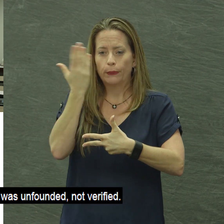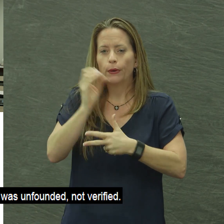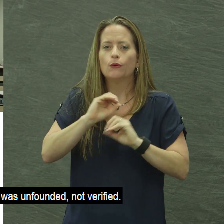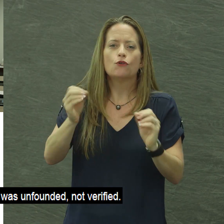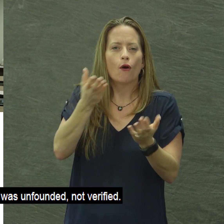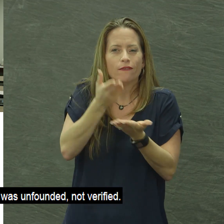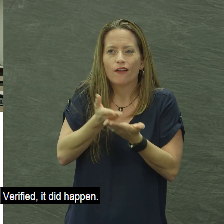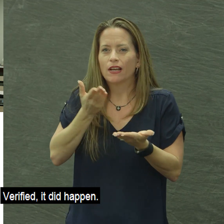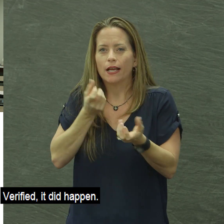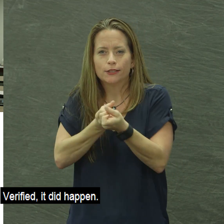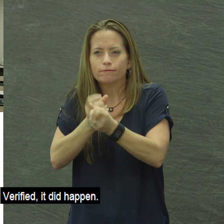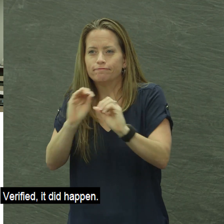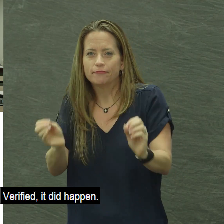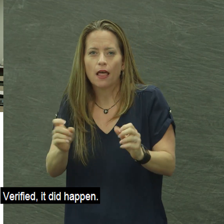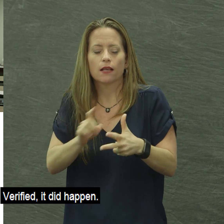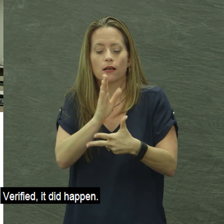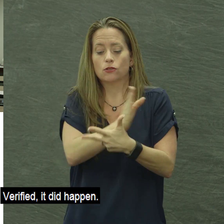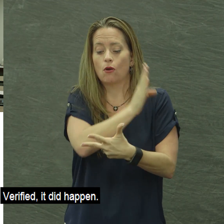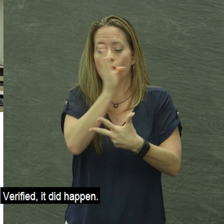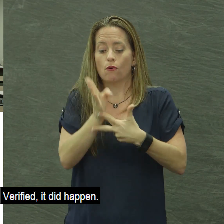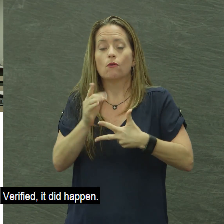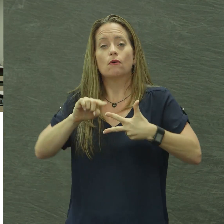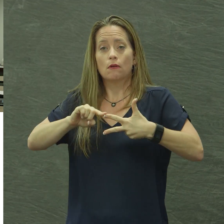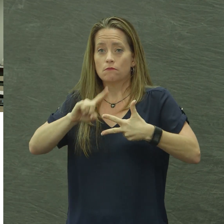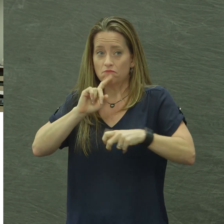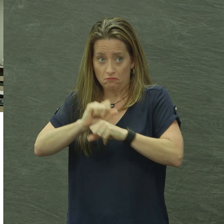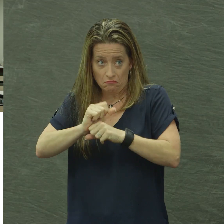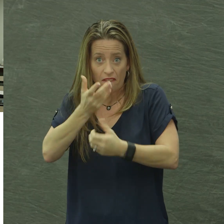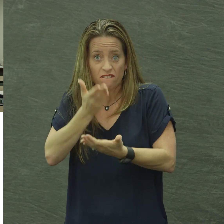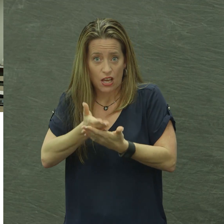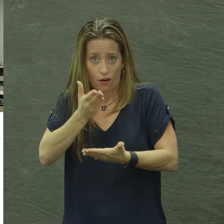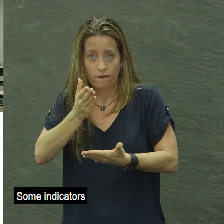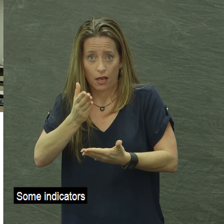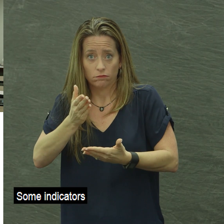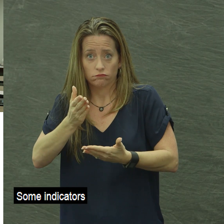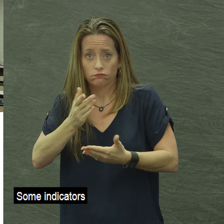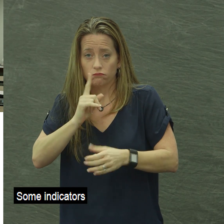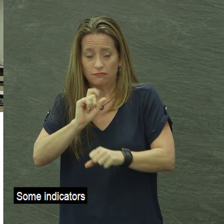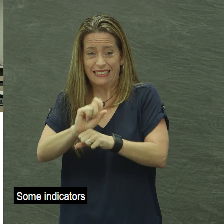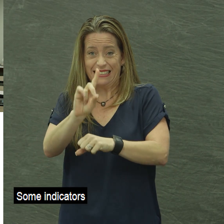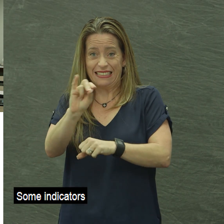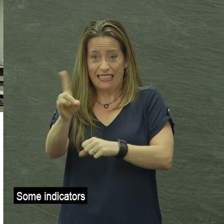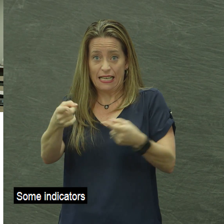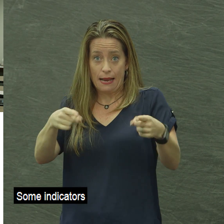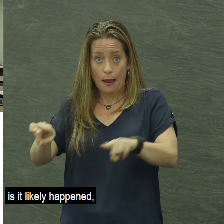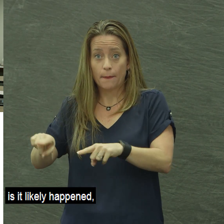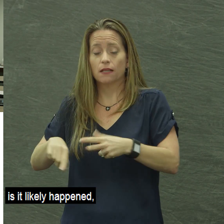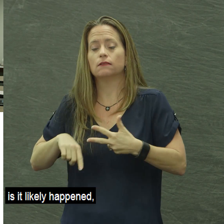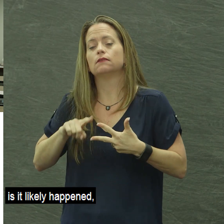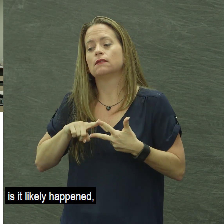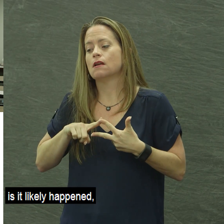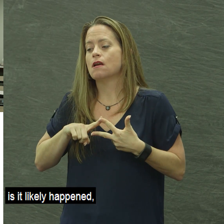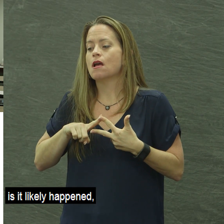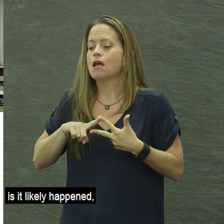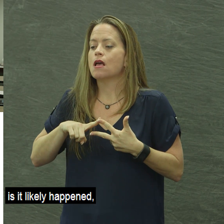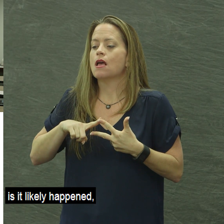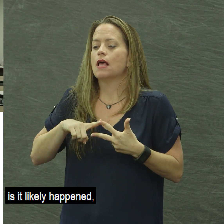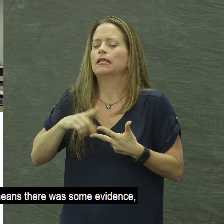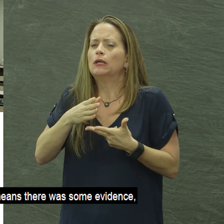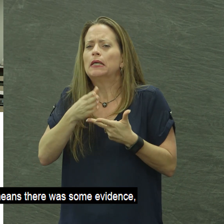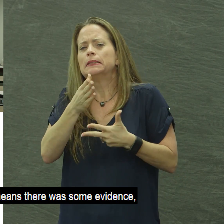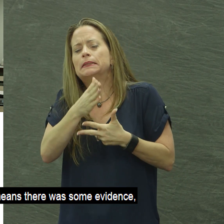verified. Verified, it did happen. Some indicators is it likely